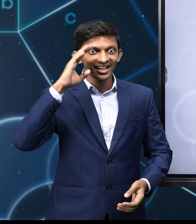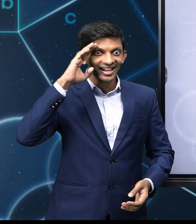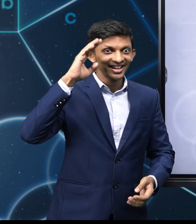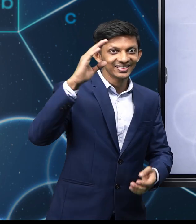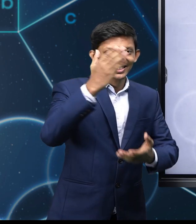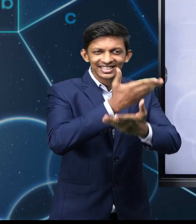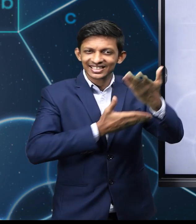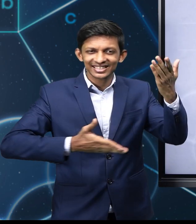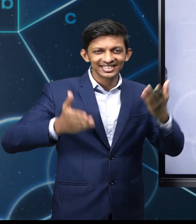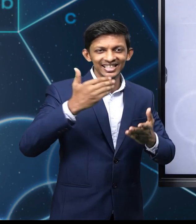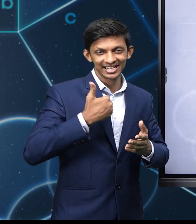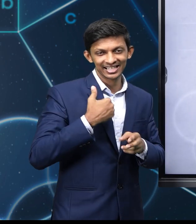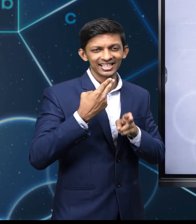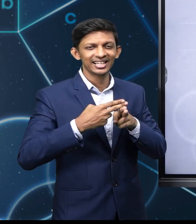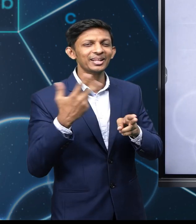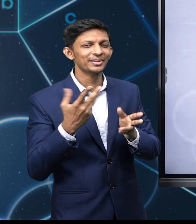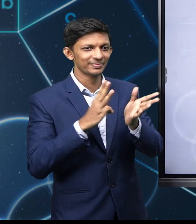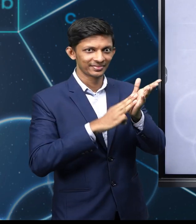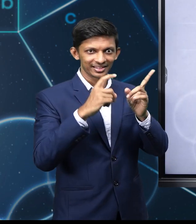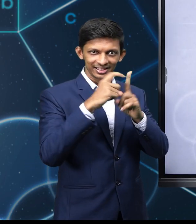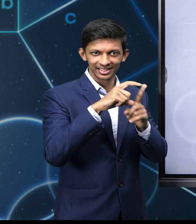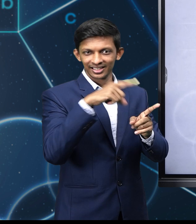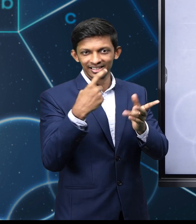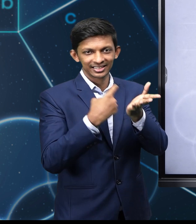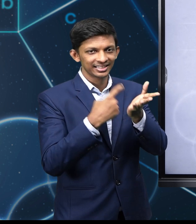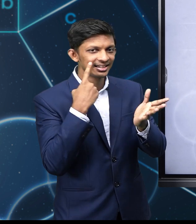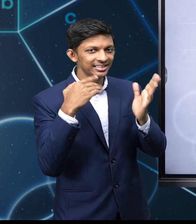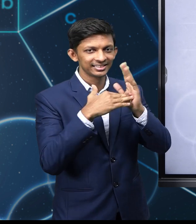Hello students, I am Mohammad Rizwan.